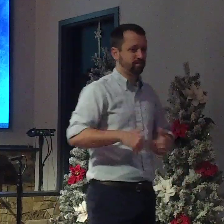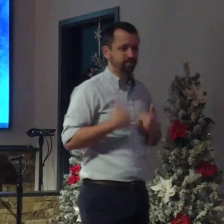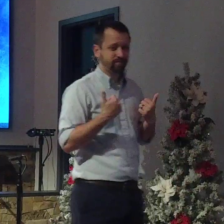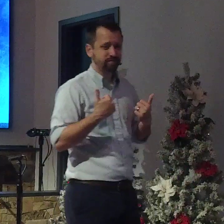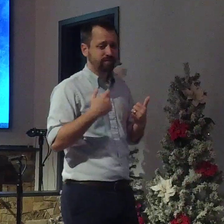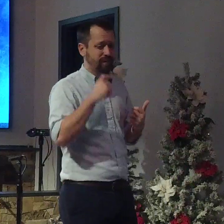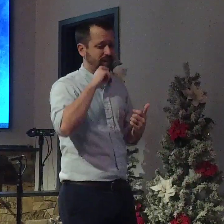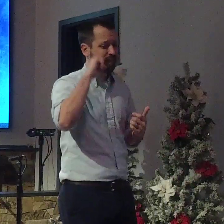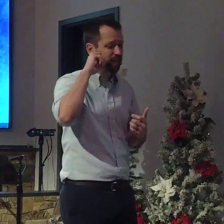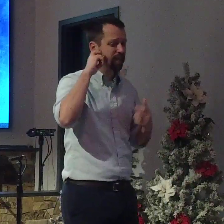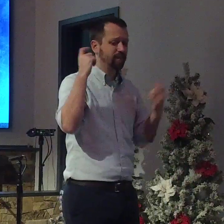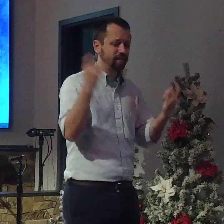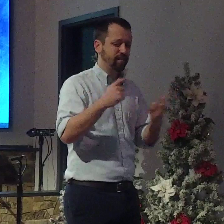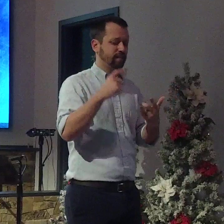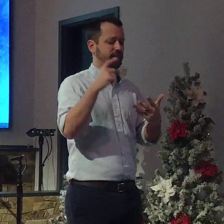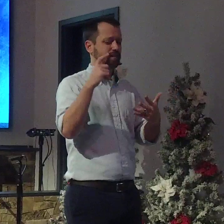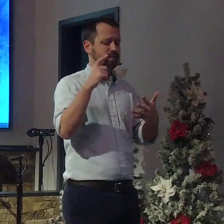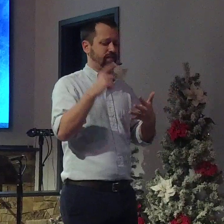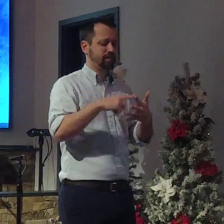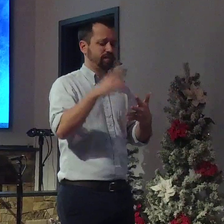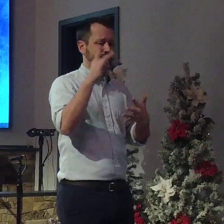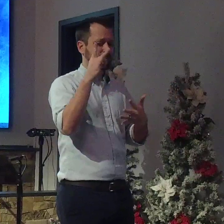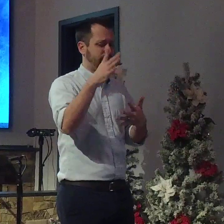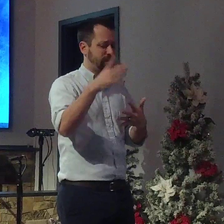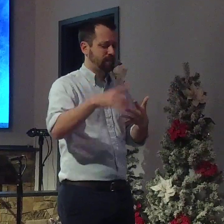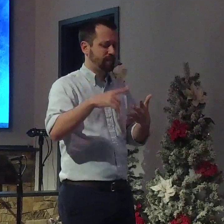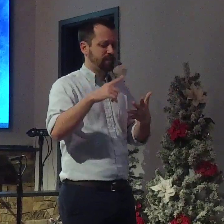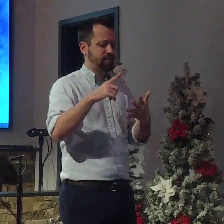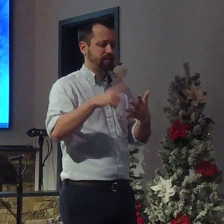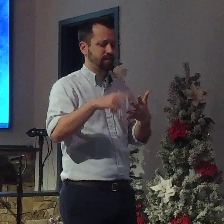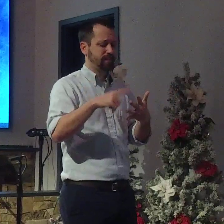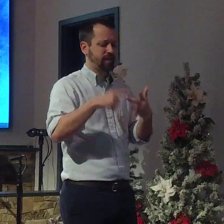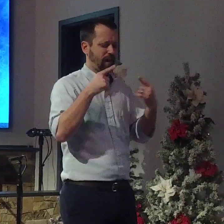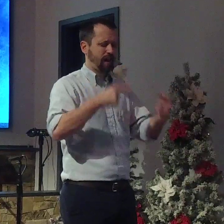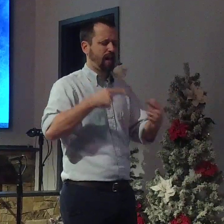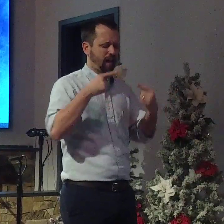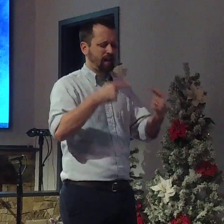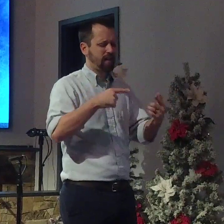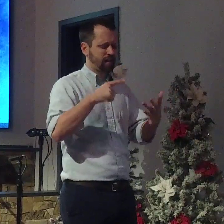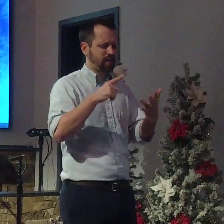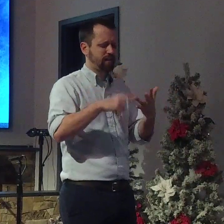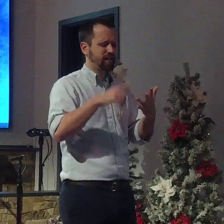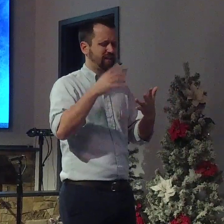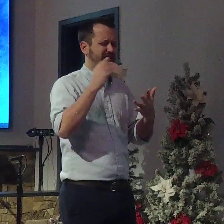about the penalty of our sin because we're saved, there are other